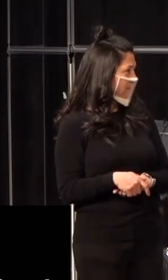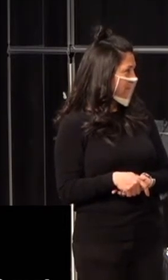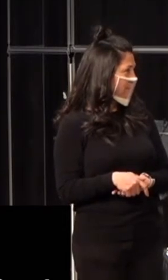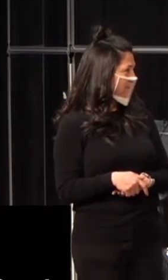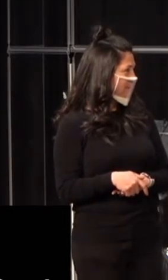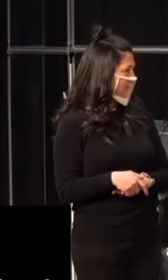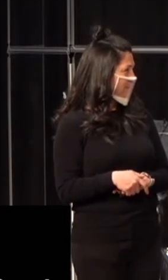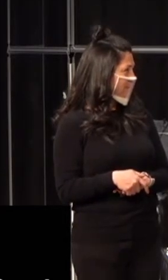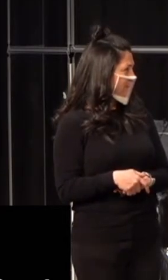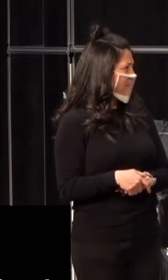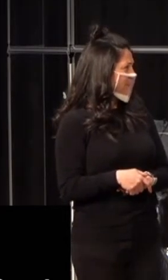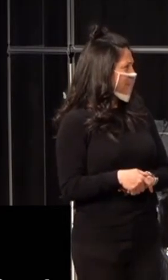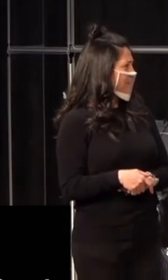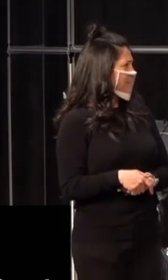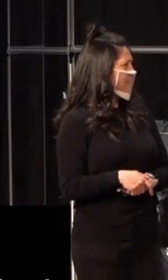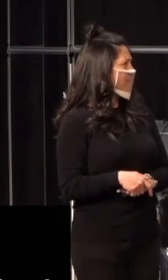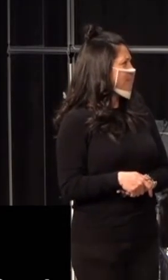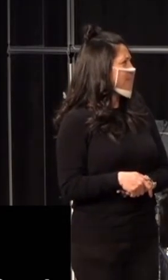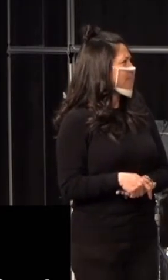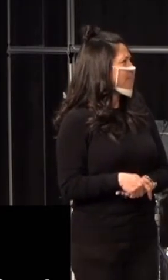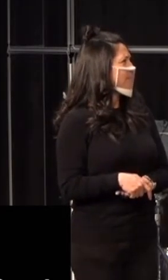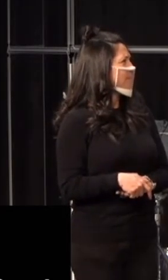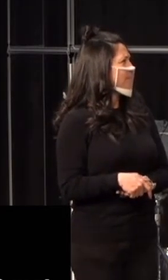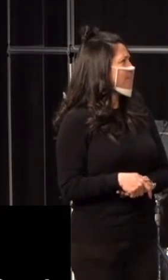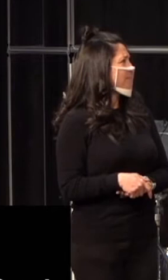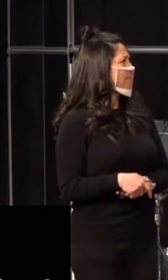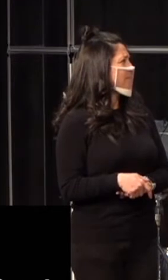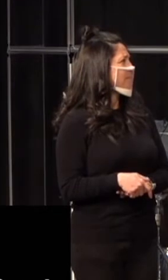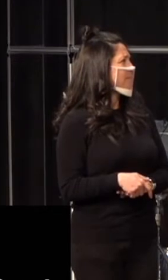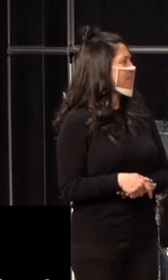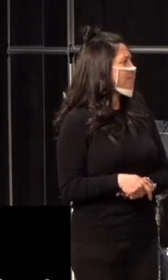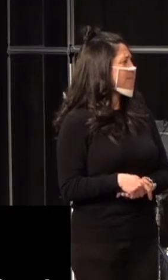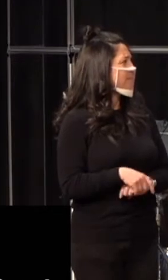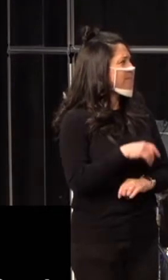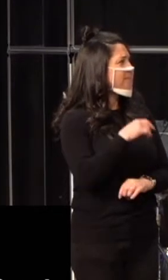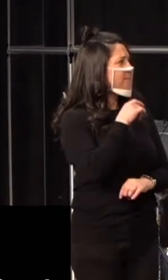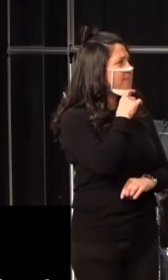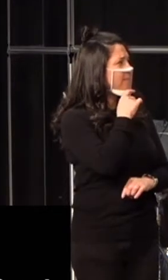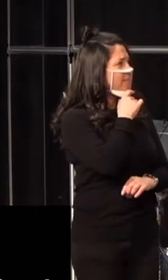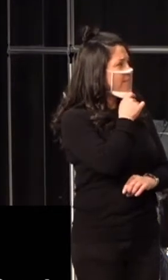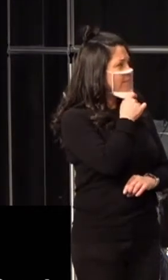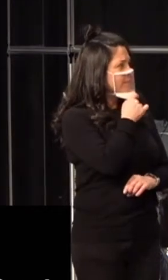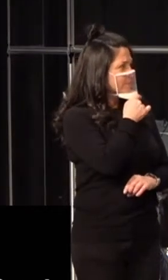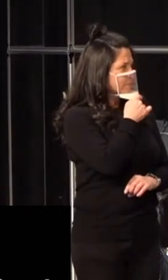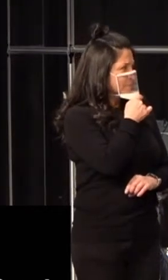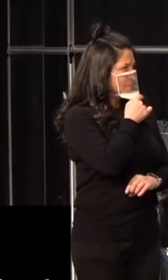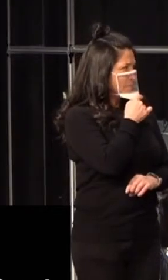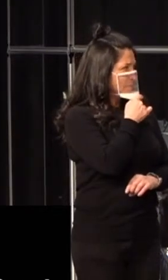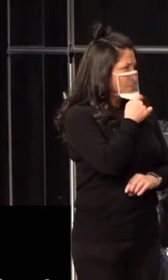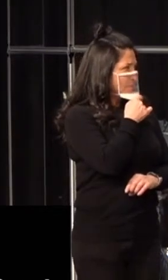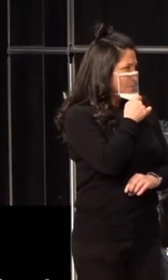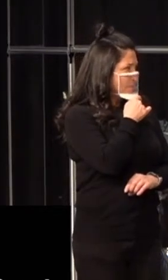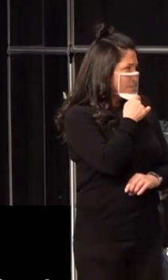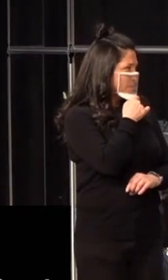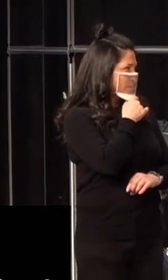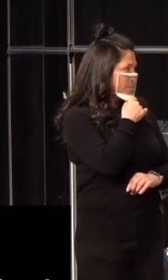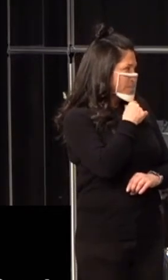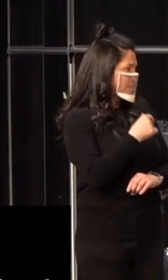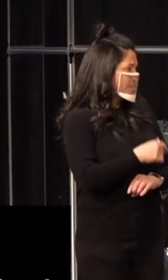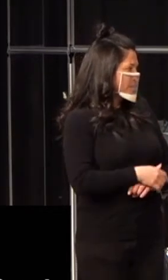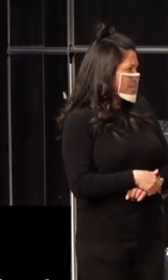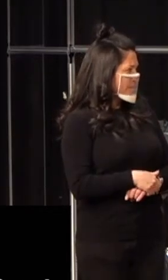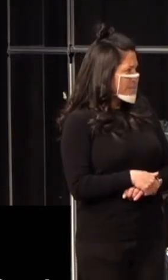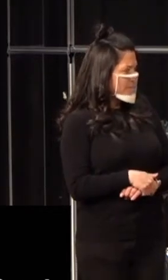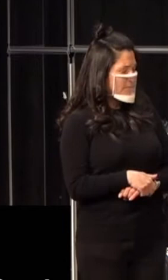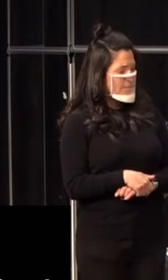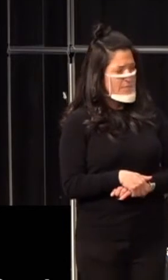feet. And she said, "You are indeed a bridegroom of blood to me." So he let him alone. At that time, she said, "You are a